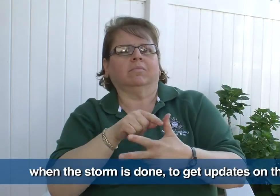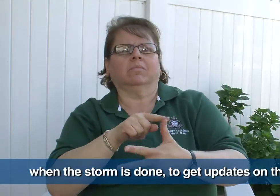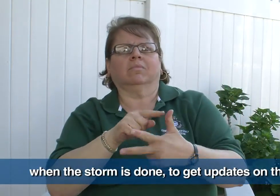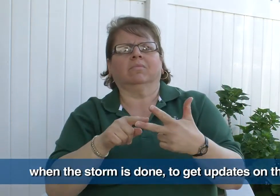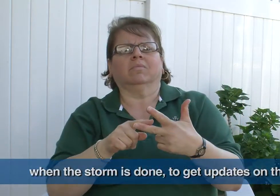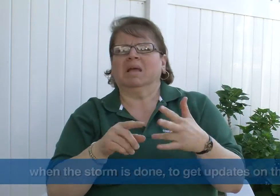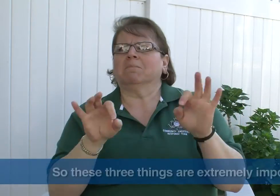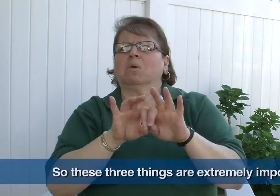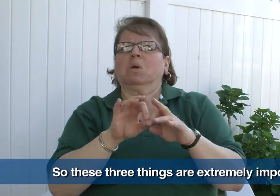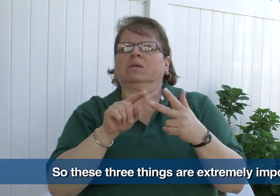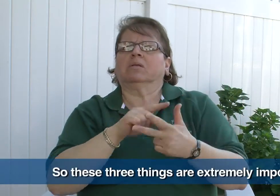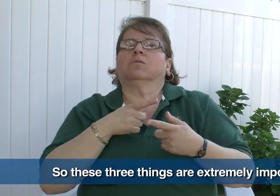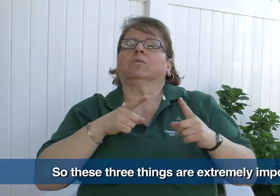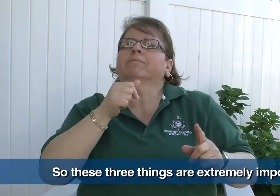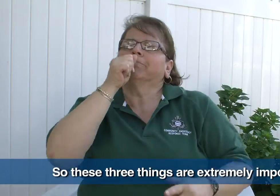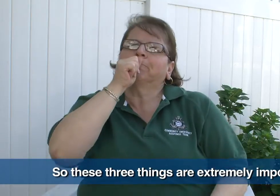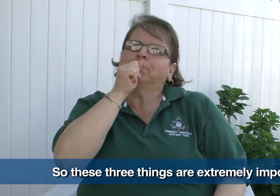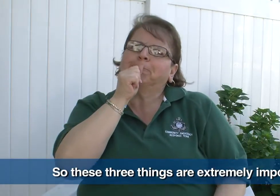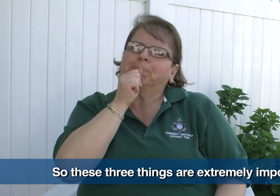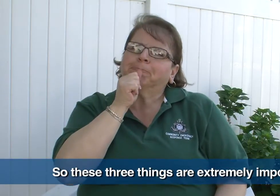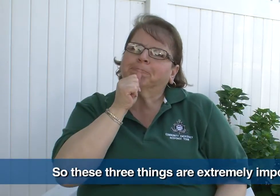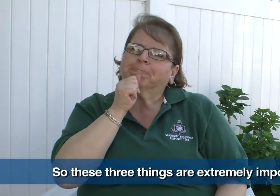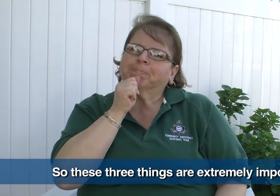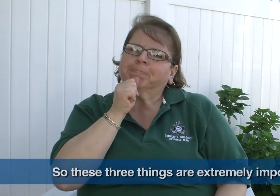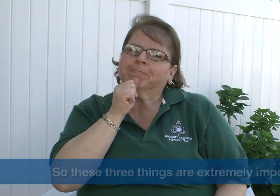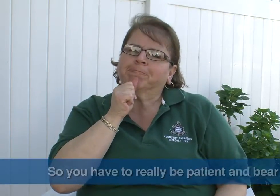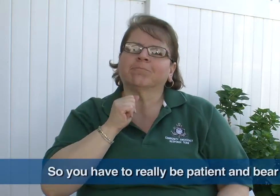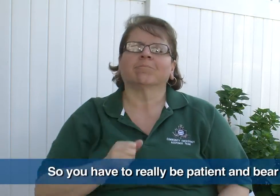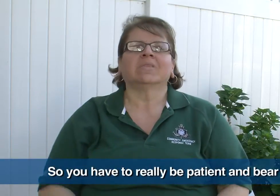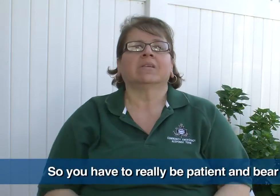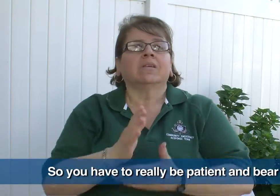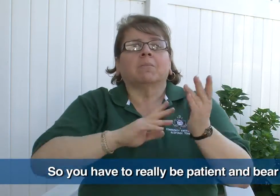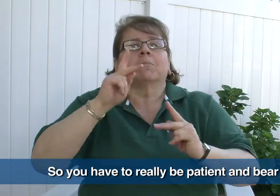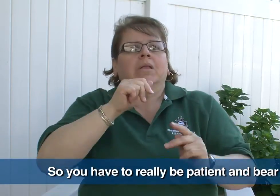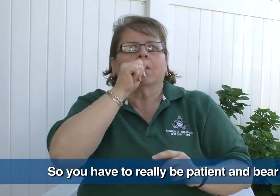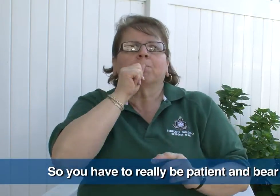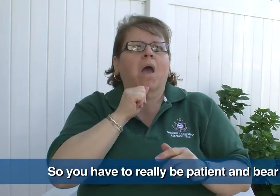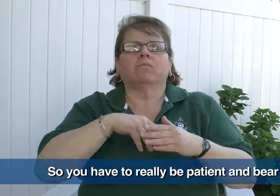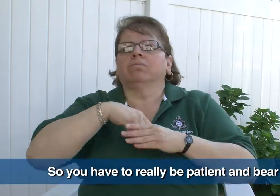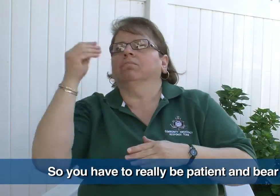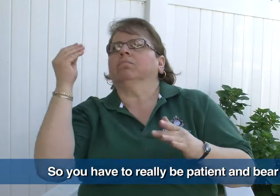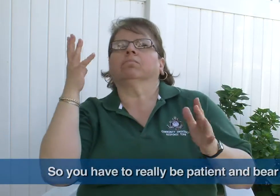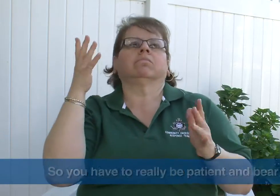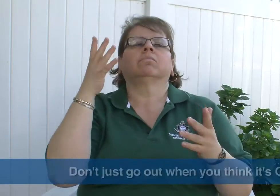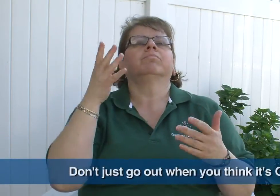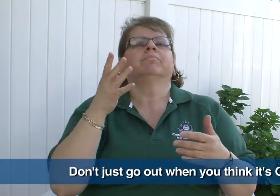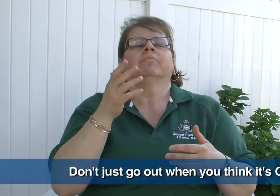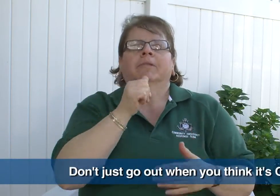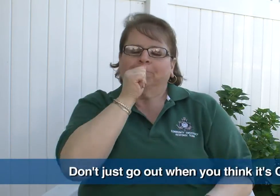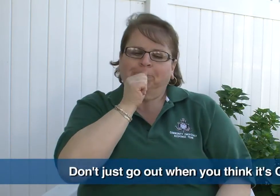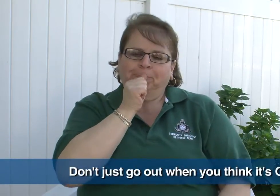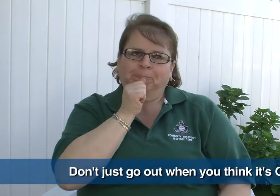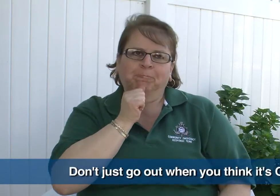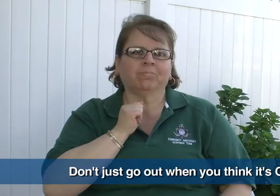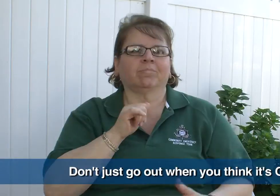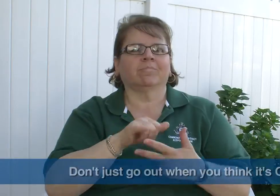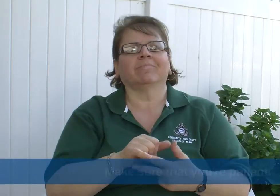weather. So these three things are extremely important. So you really have to be patient and bear with it. Don't just go out when you think it's